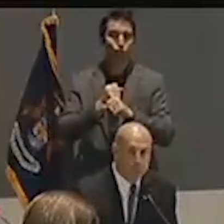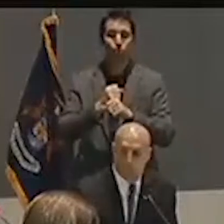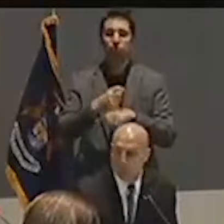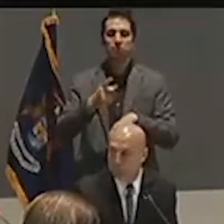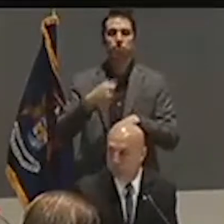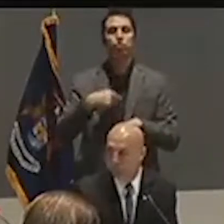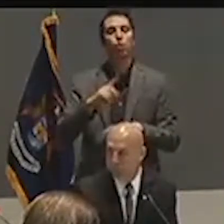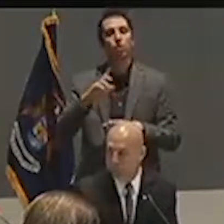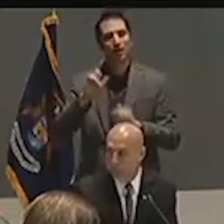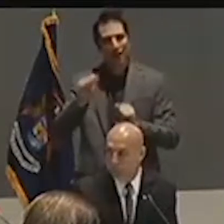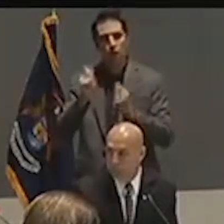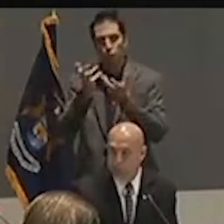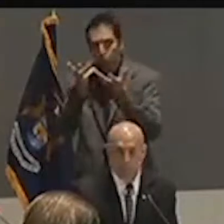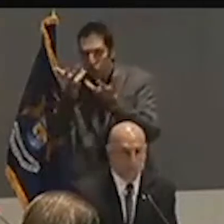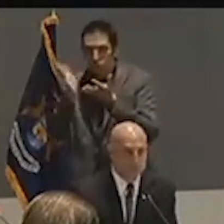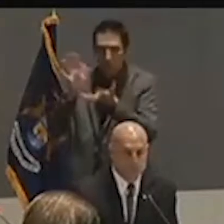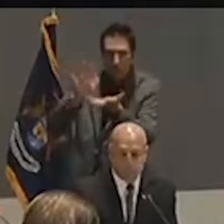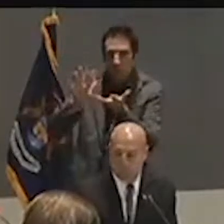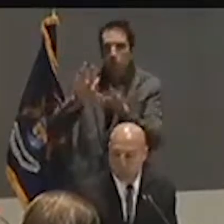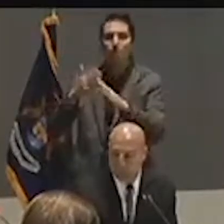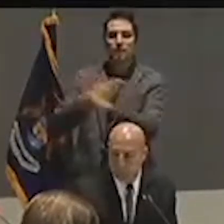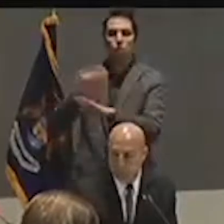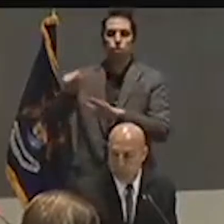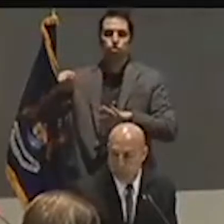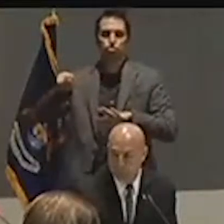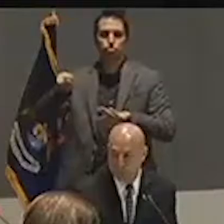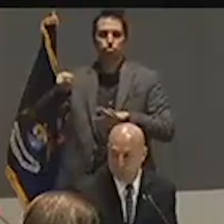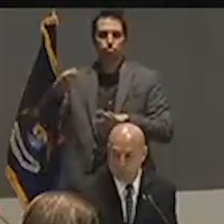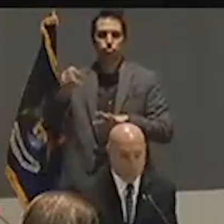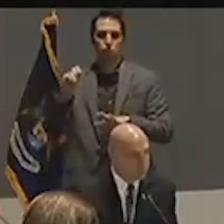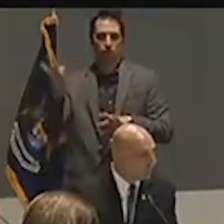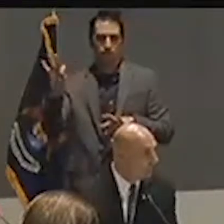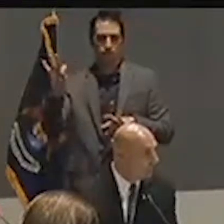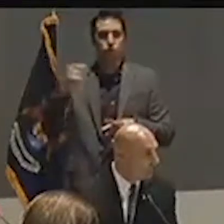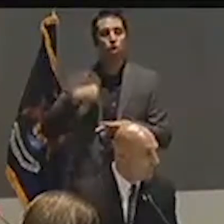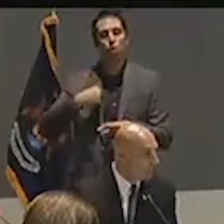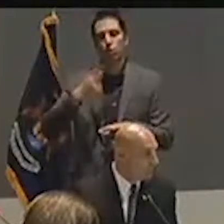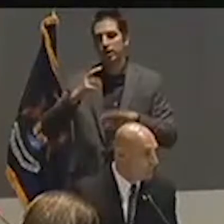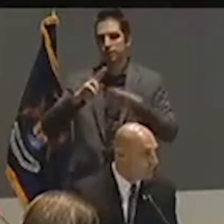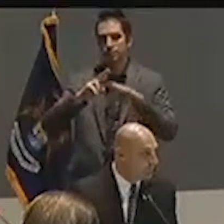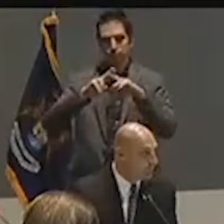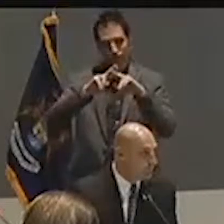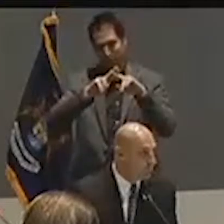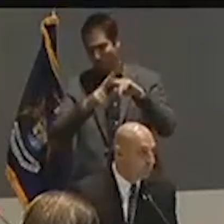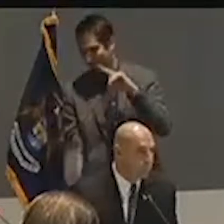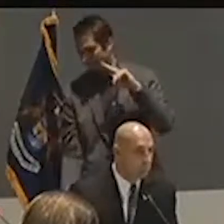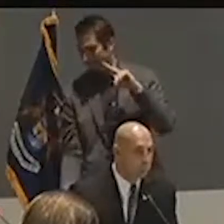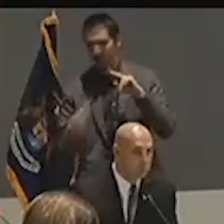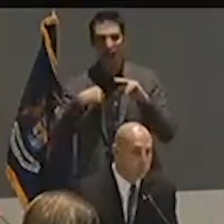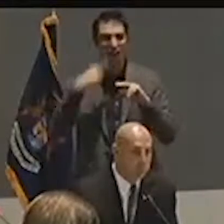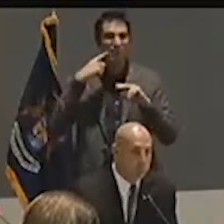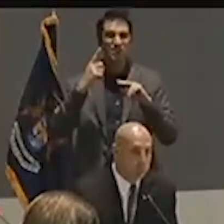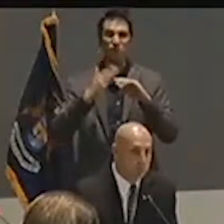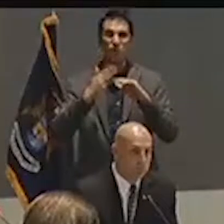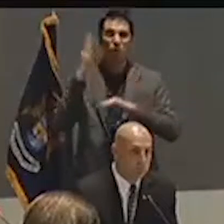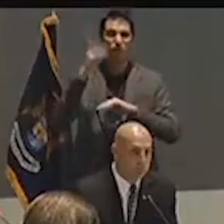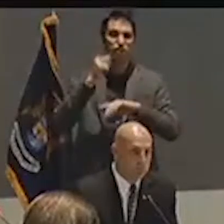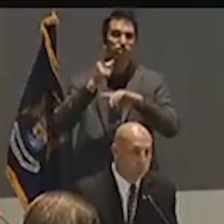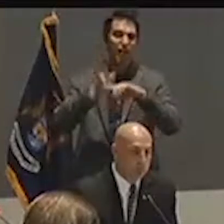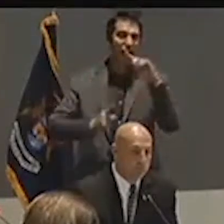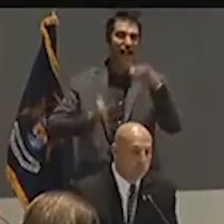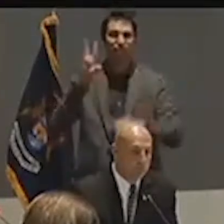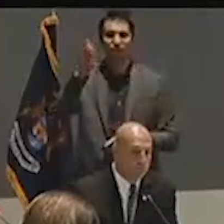people before the shutoffs. So we dramatically dropped by, I think it had to be more than half, well more